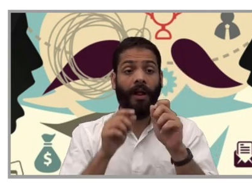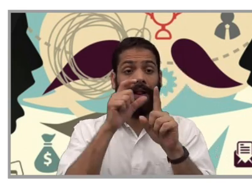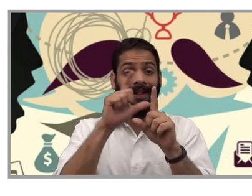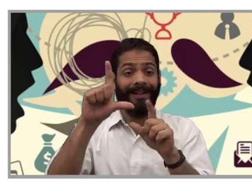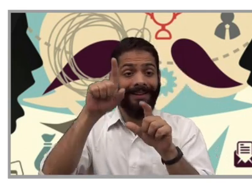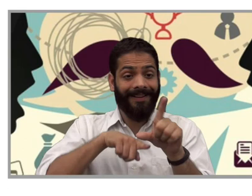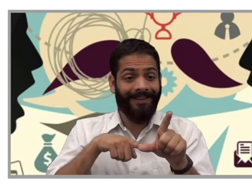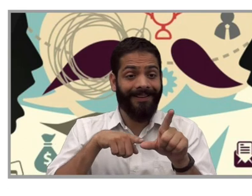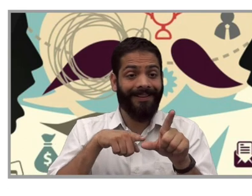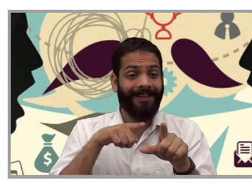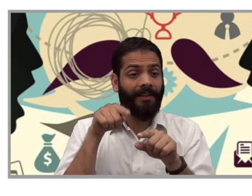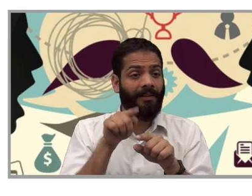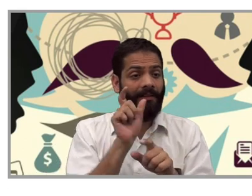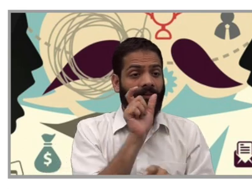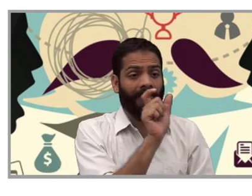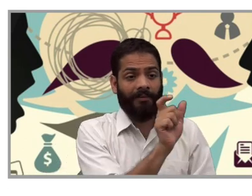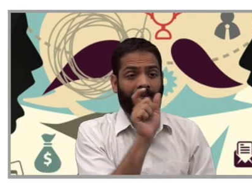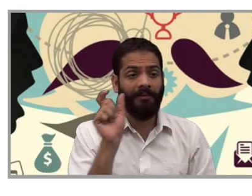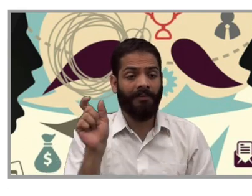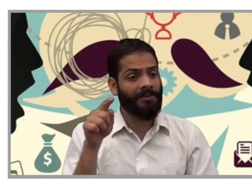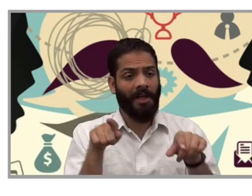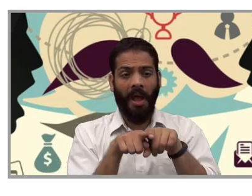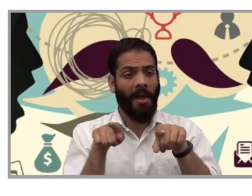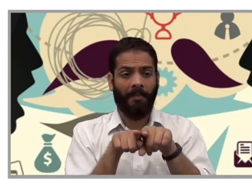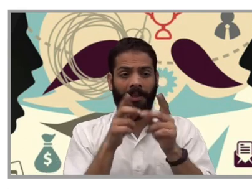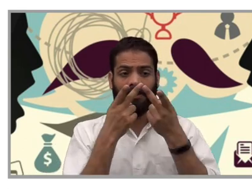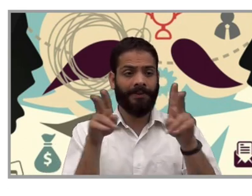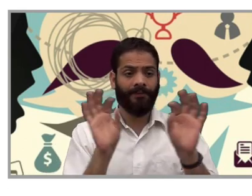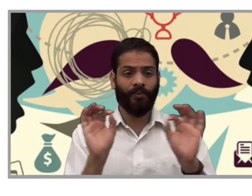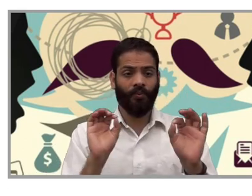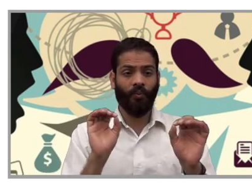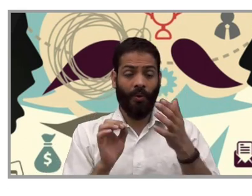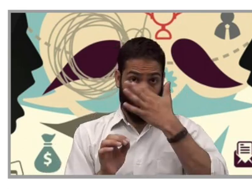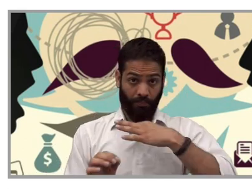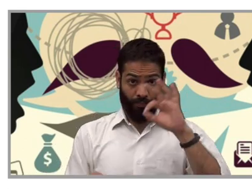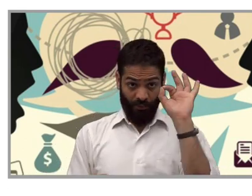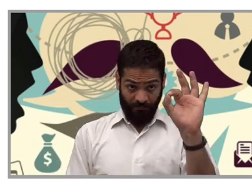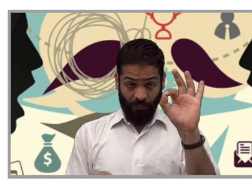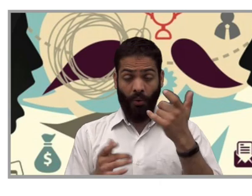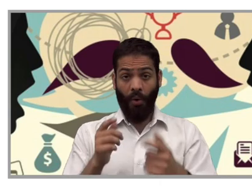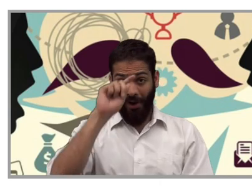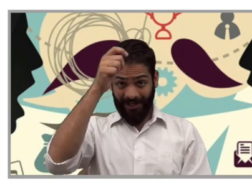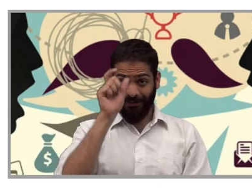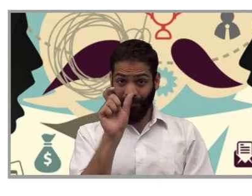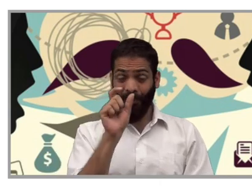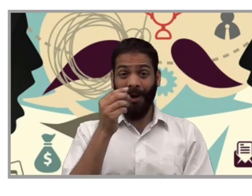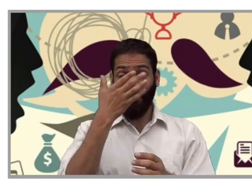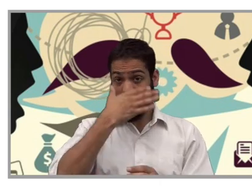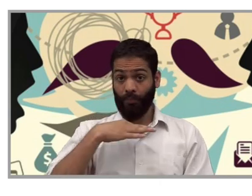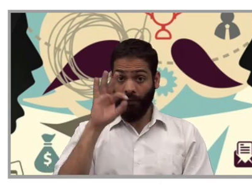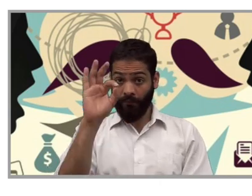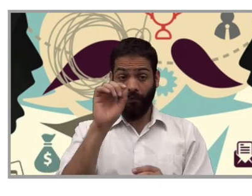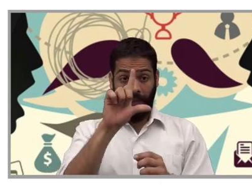in the manner and the temporal verbs, adverbs are fused together technically known as incorporation.